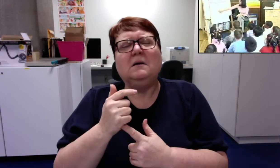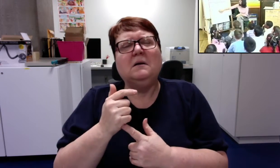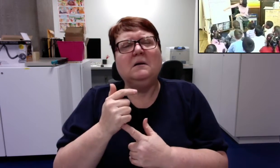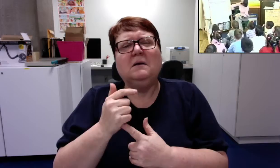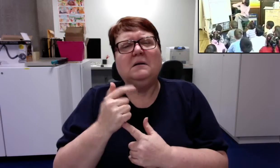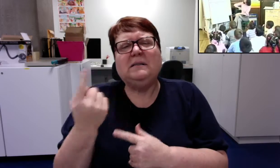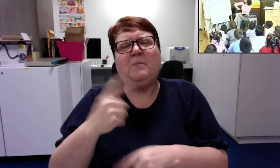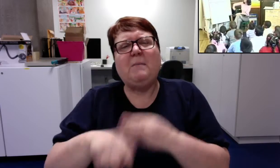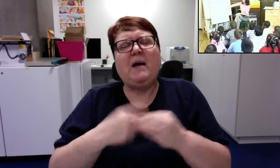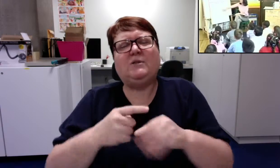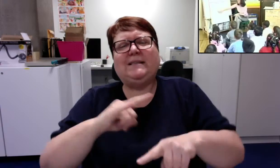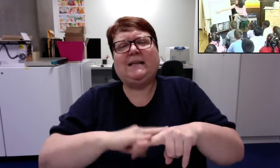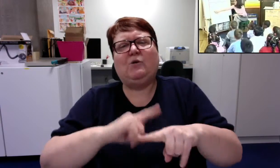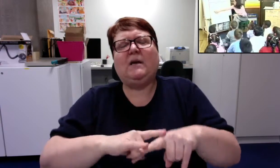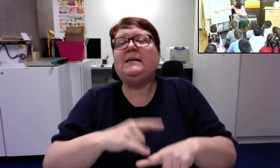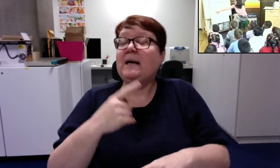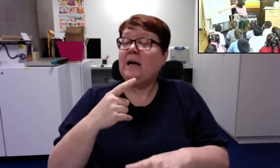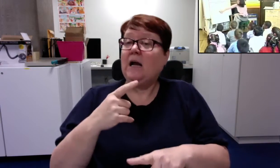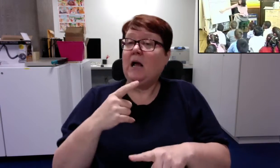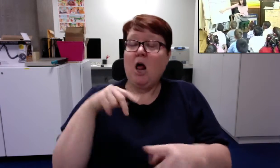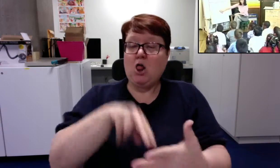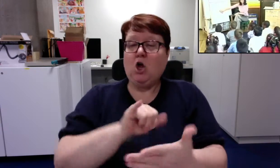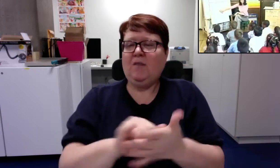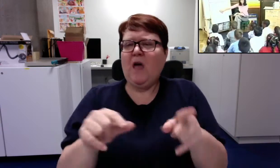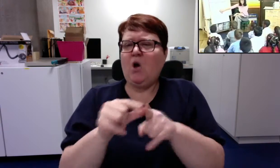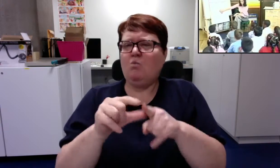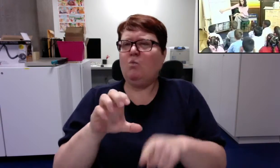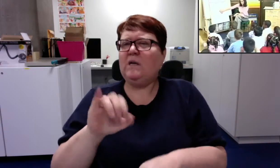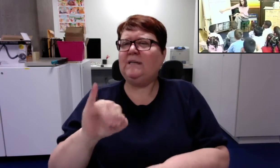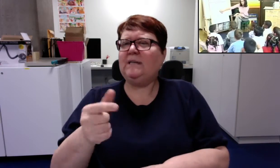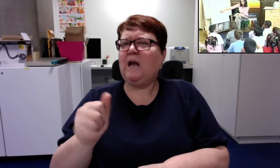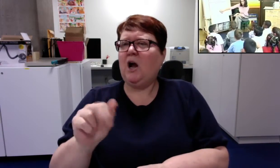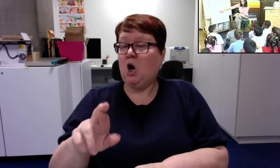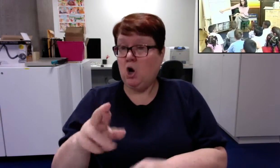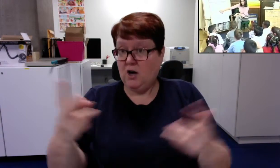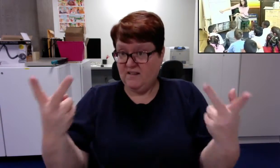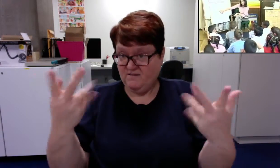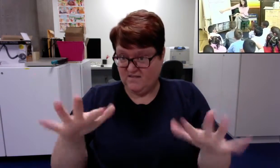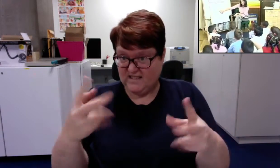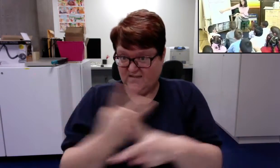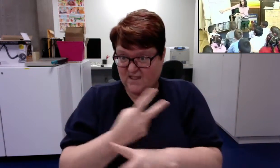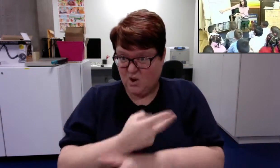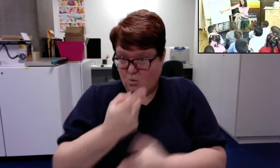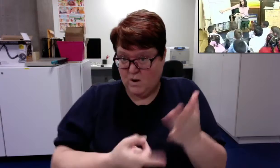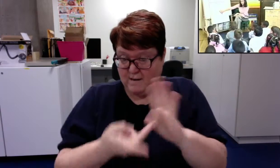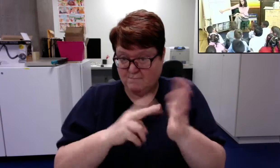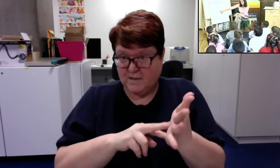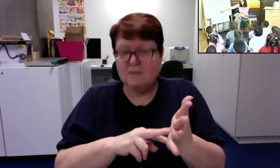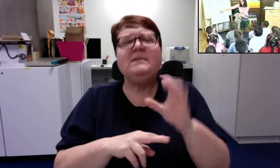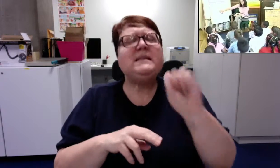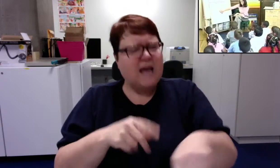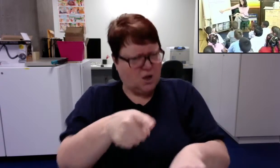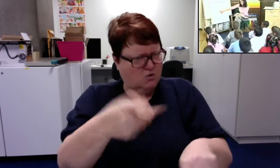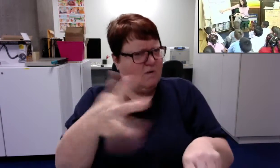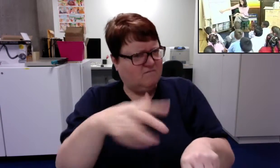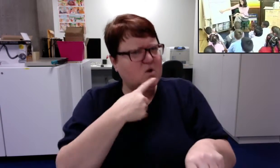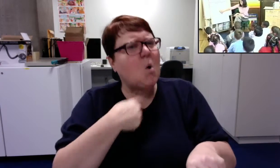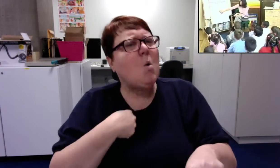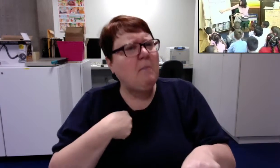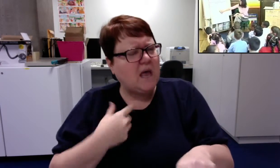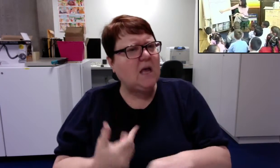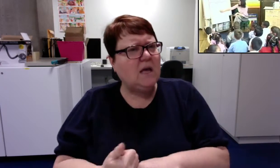so let's take care of that word. Cigar. Ronaldo, did you figure out what it means? Yeah, they told me.